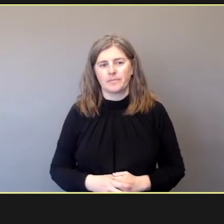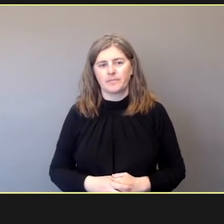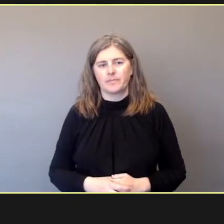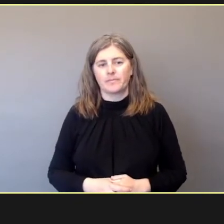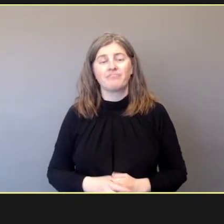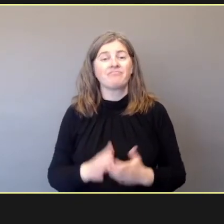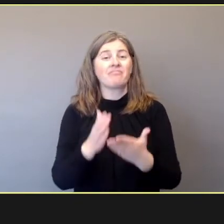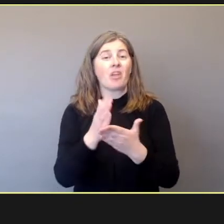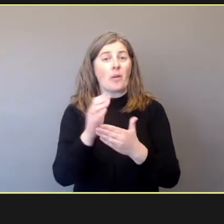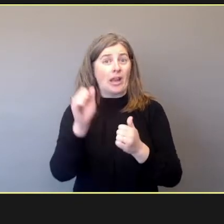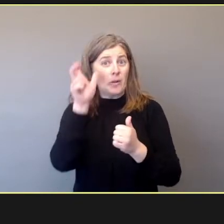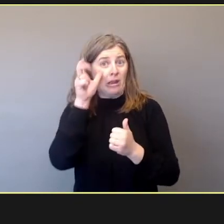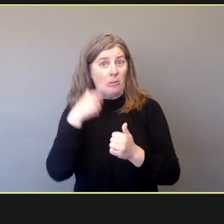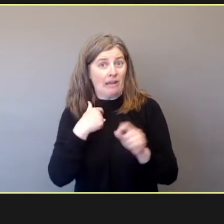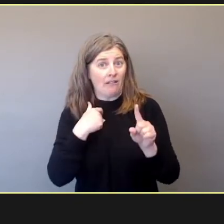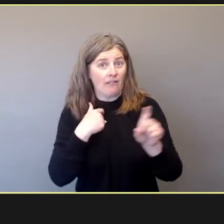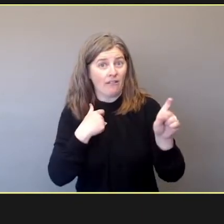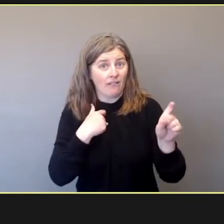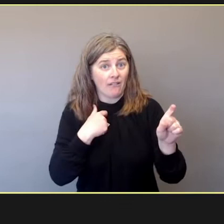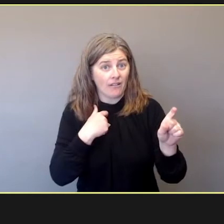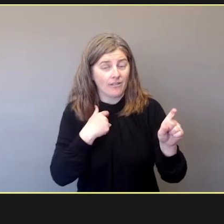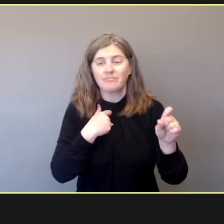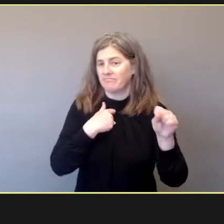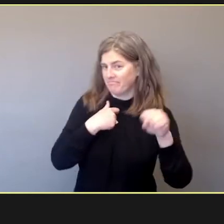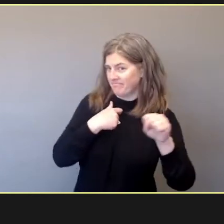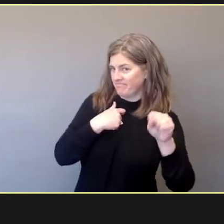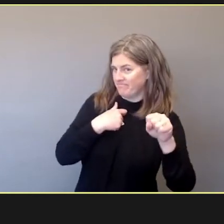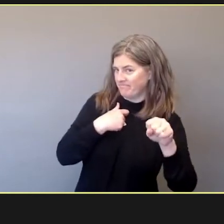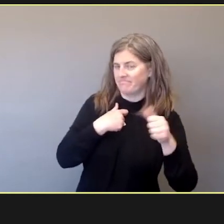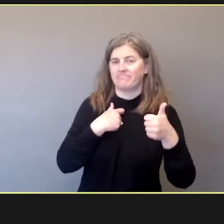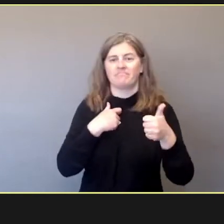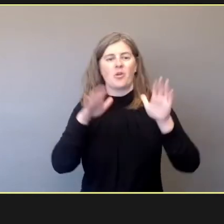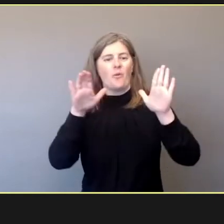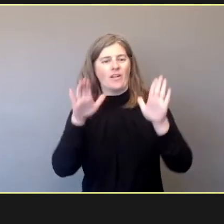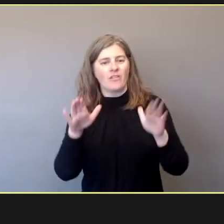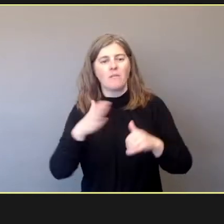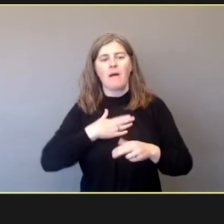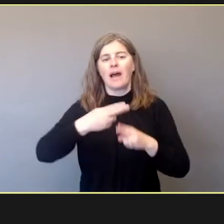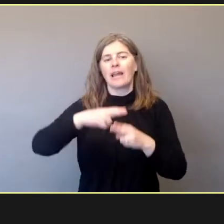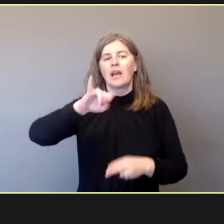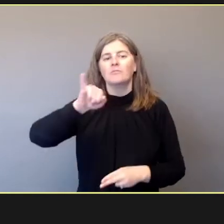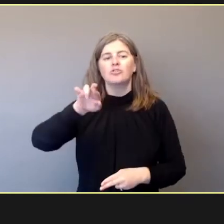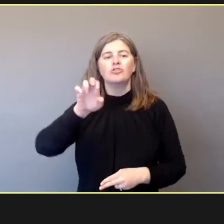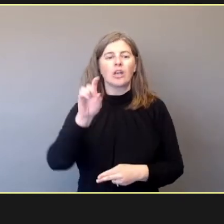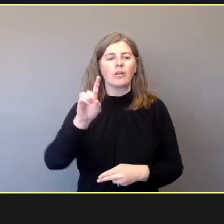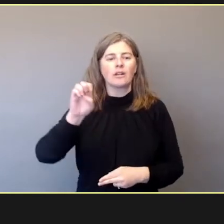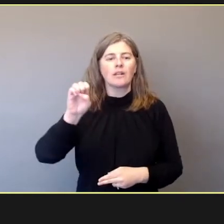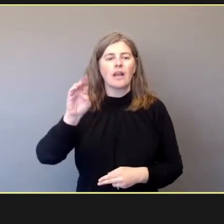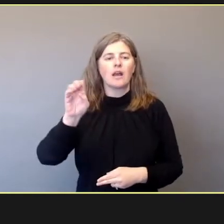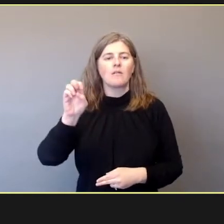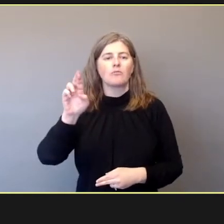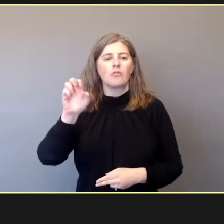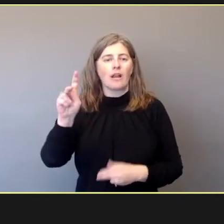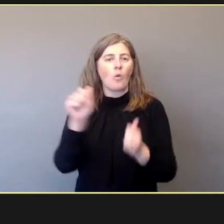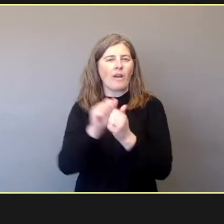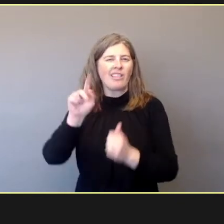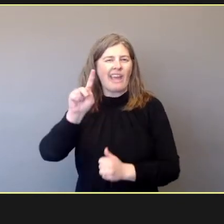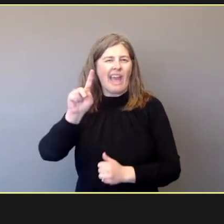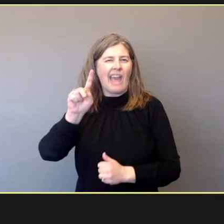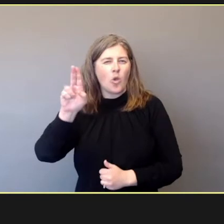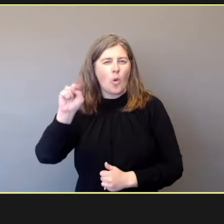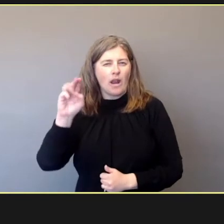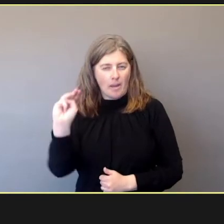All right, can you hear me? We can hear you. All right, wonderful. My name's Jared Ebenreck. I'm with KUNM,